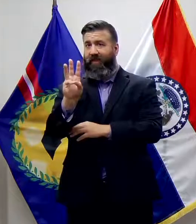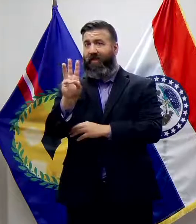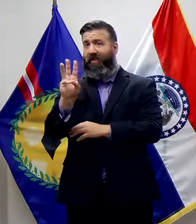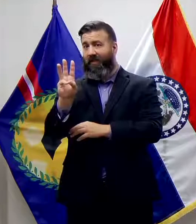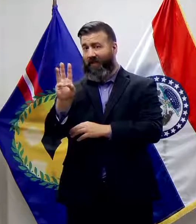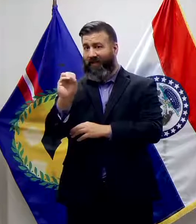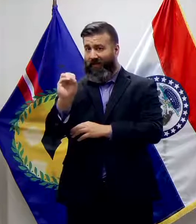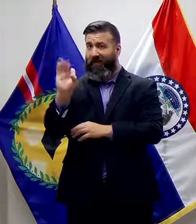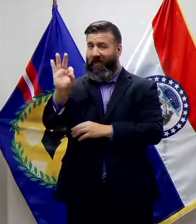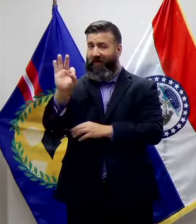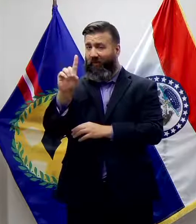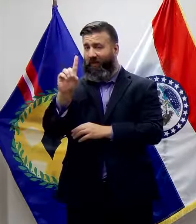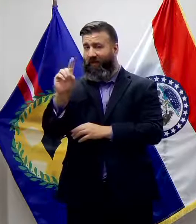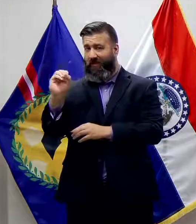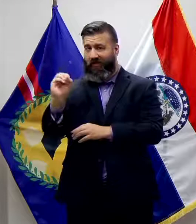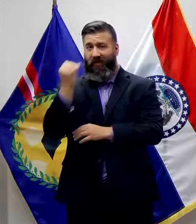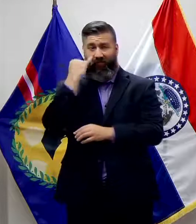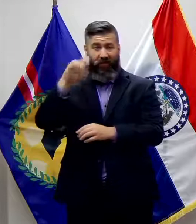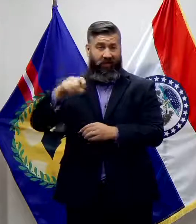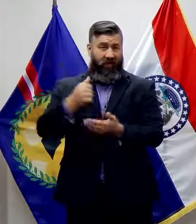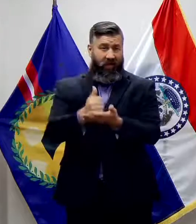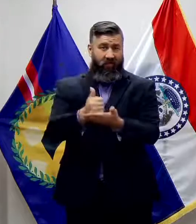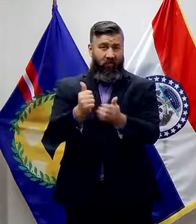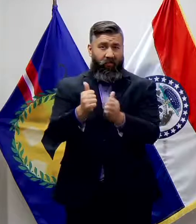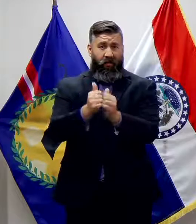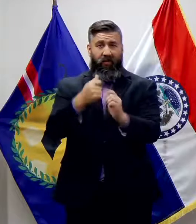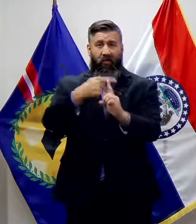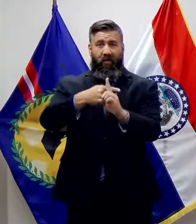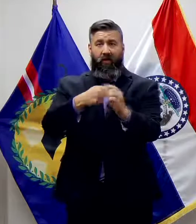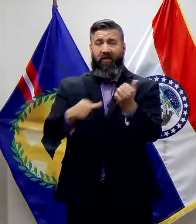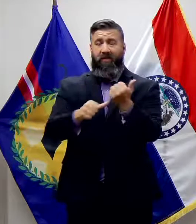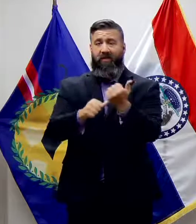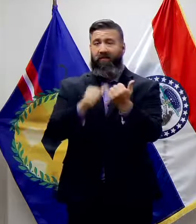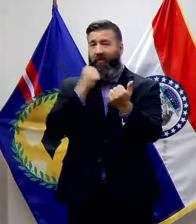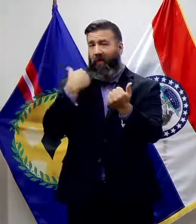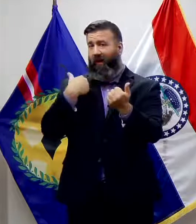806-0910, if you need help with rental assistance and